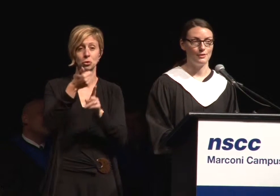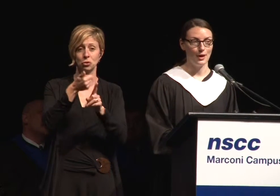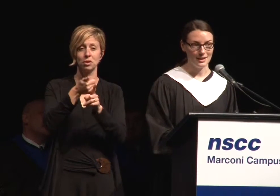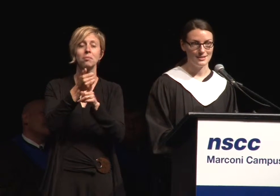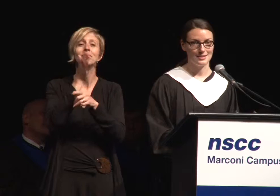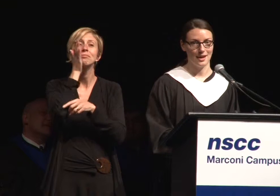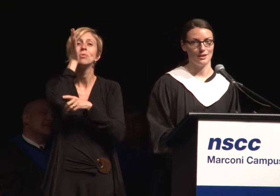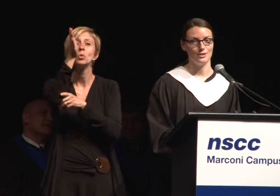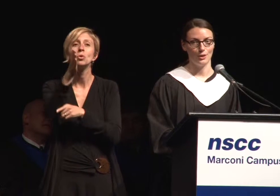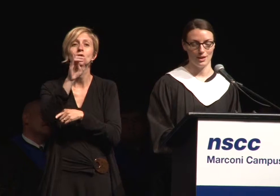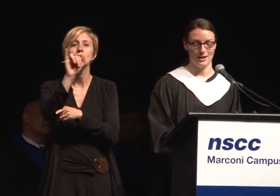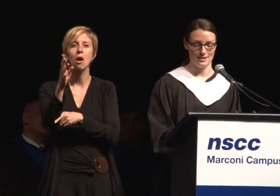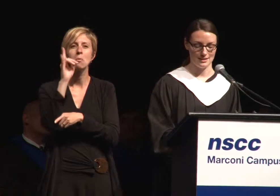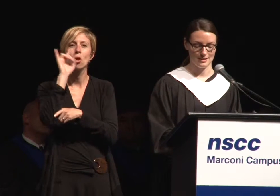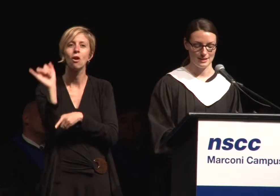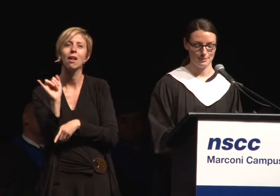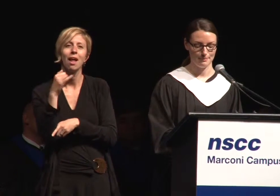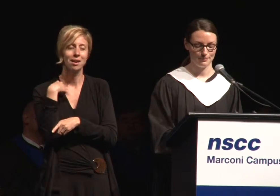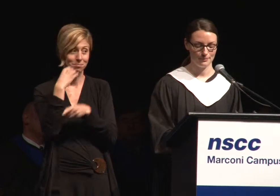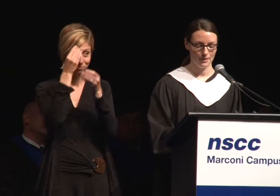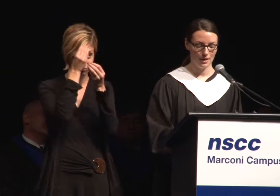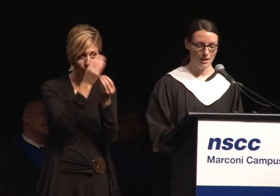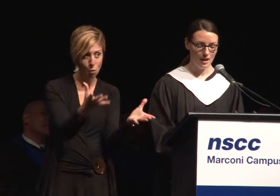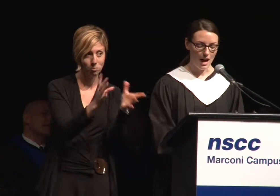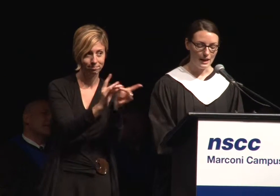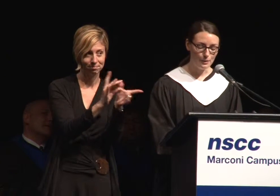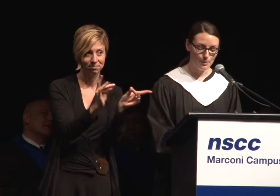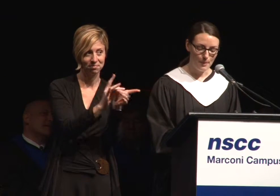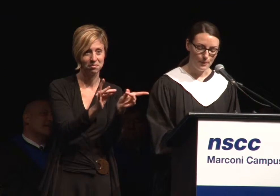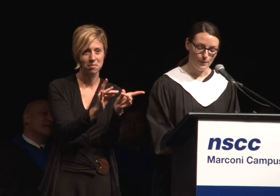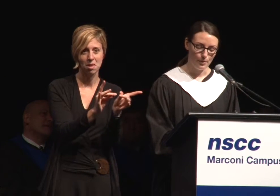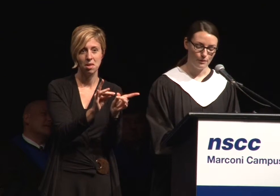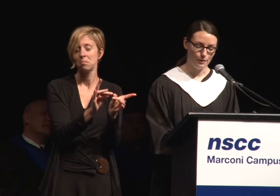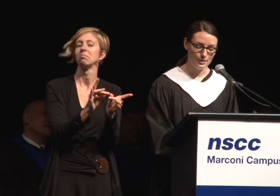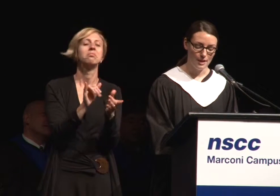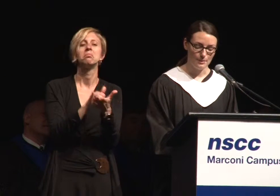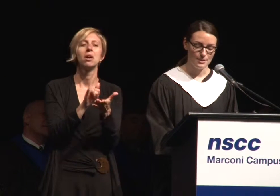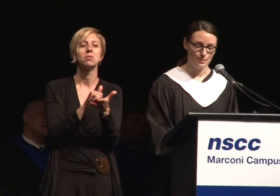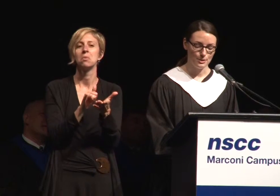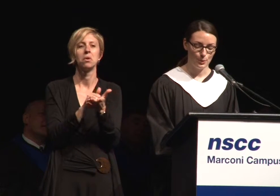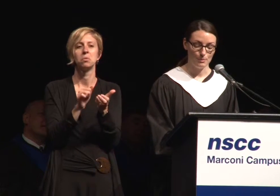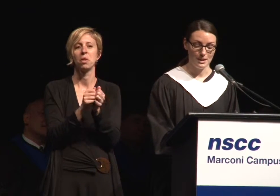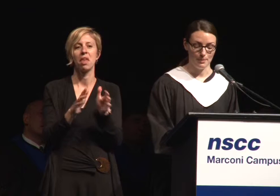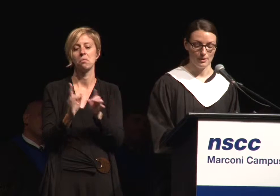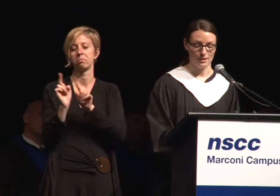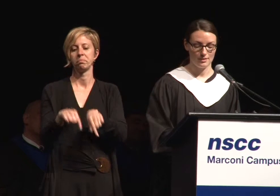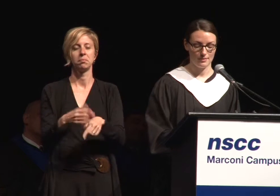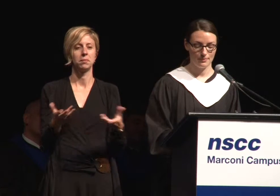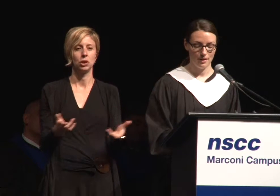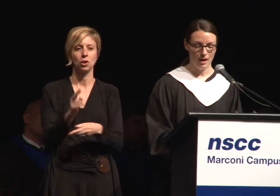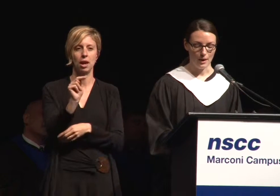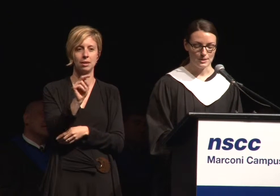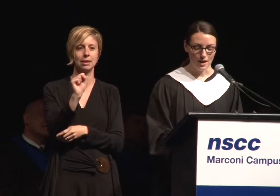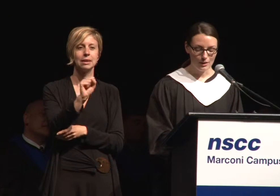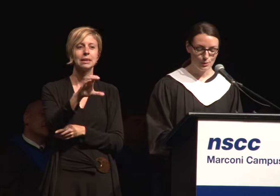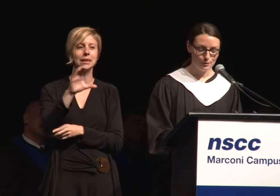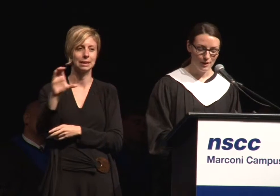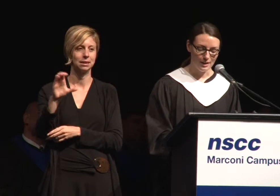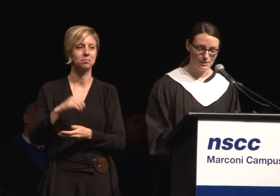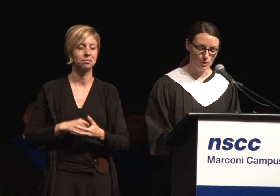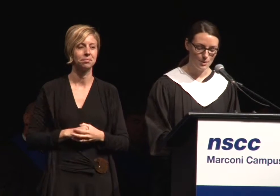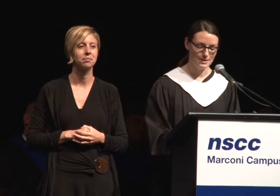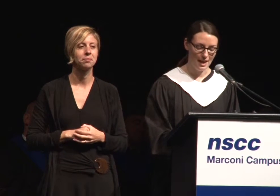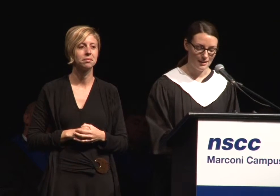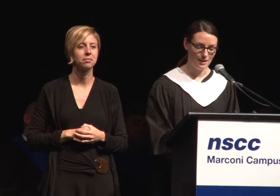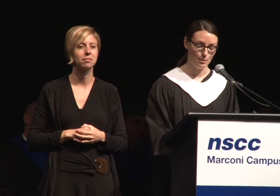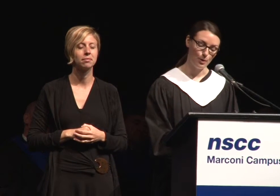possible if you hadn't decided to go to NSCC. I can remember the first time someone told me about it. I was talking to a